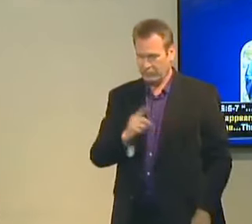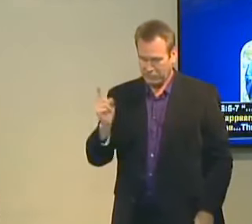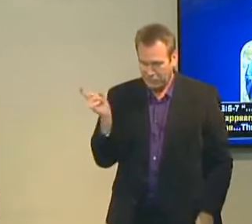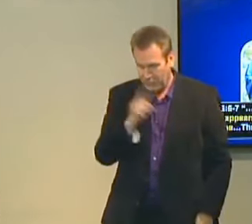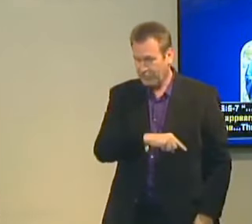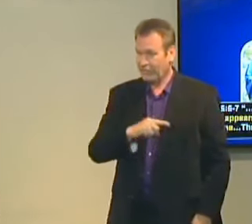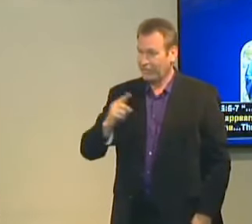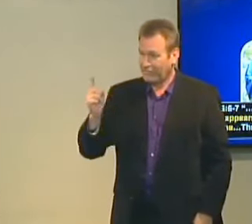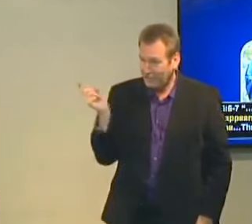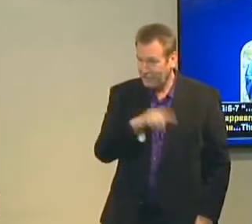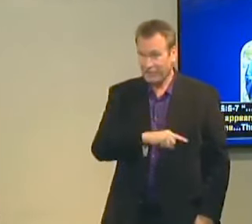then. We.